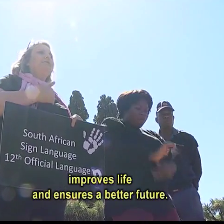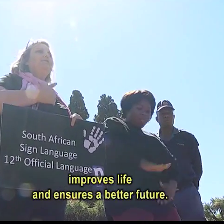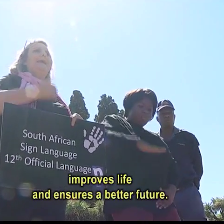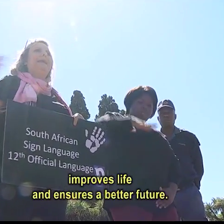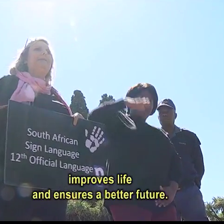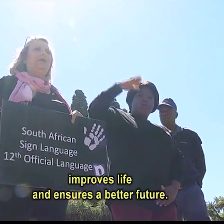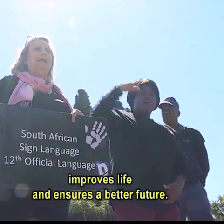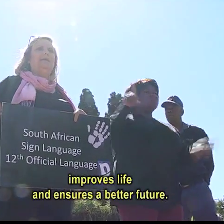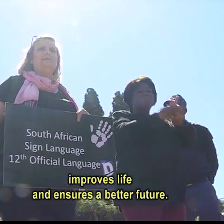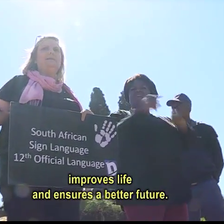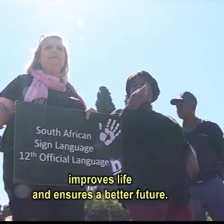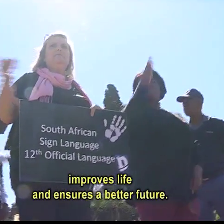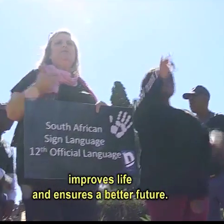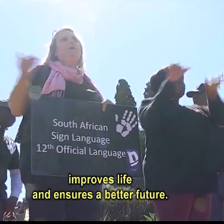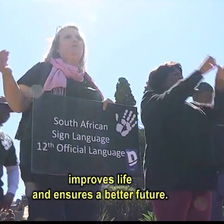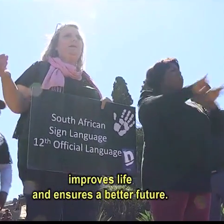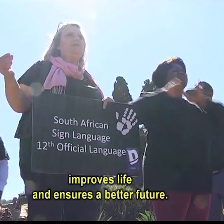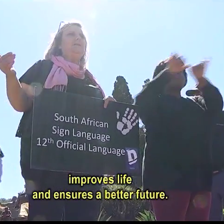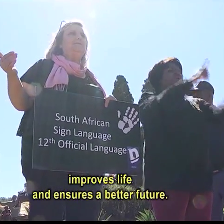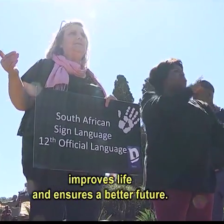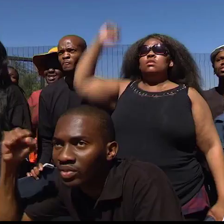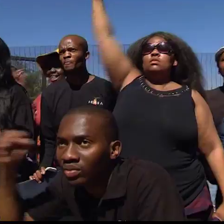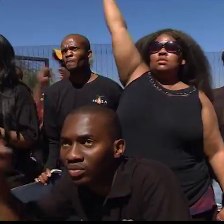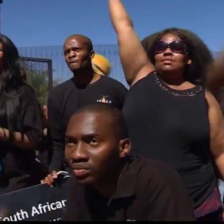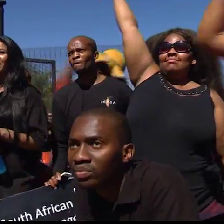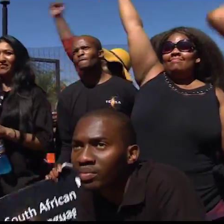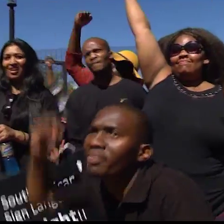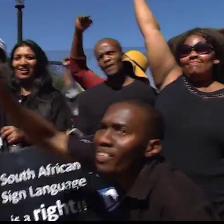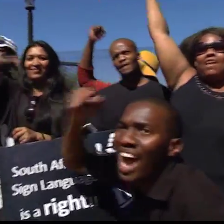future like anybody else in terms of what you can achieve.